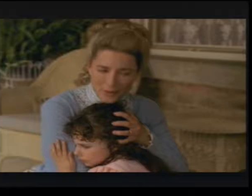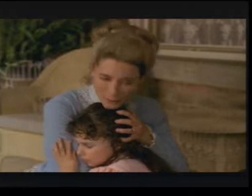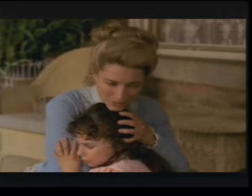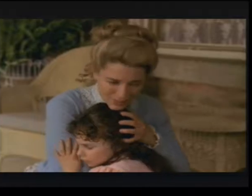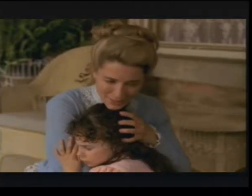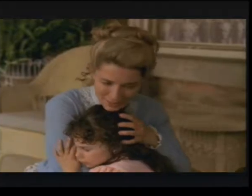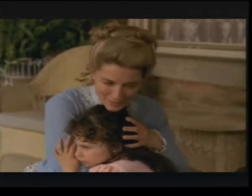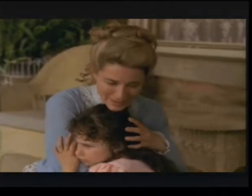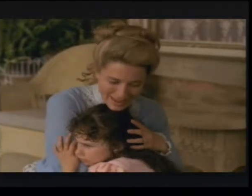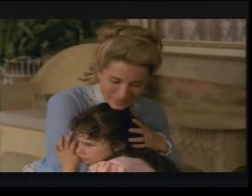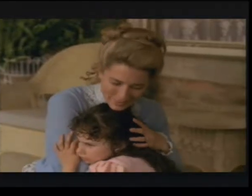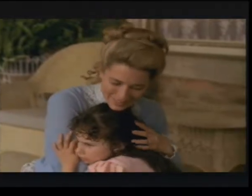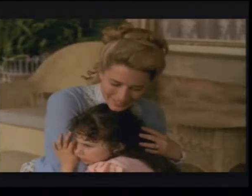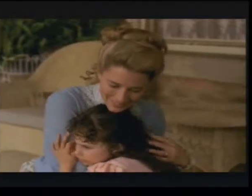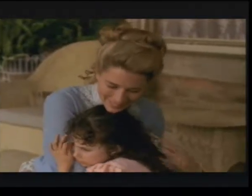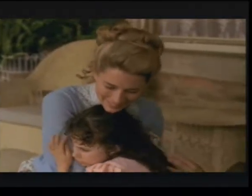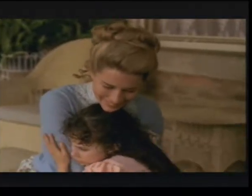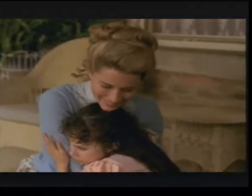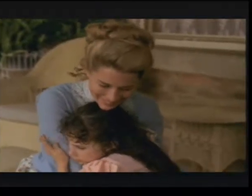Folded her napkin.